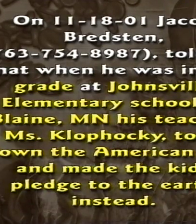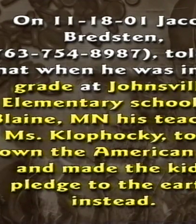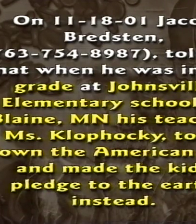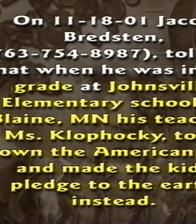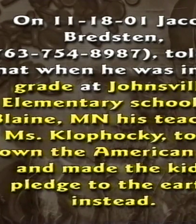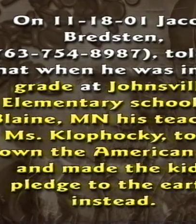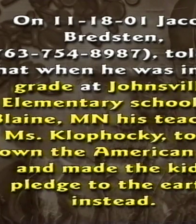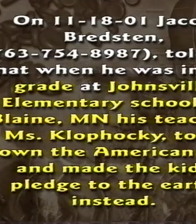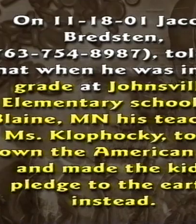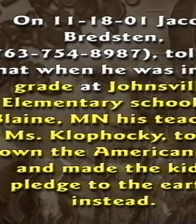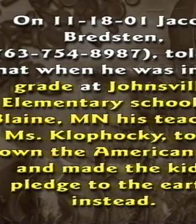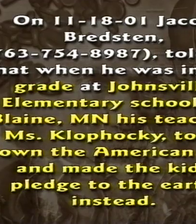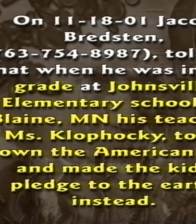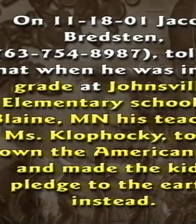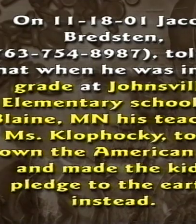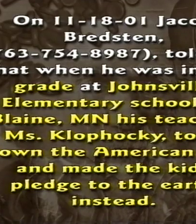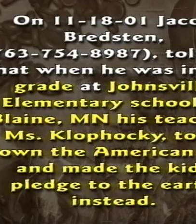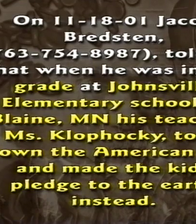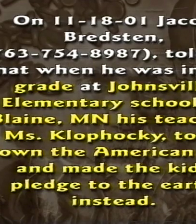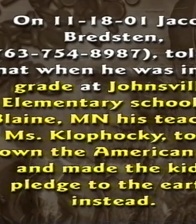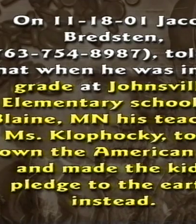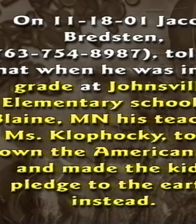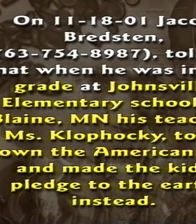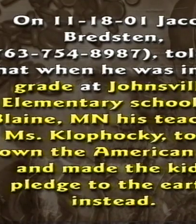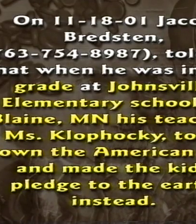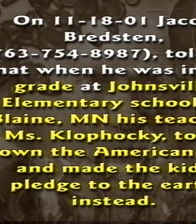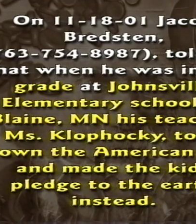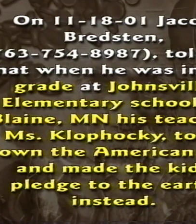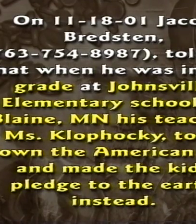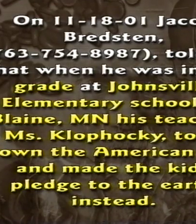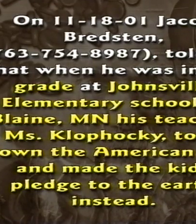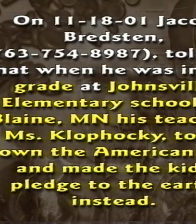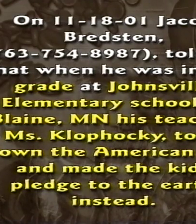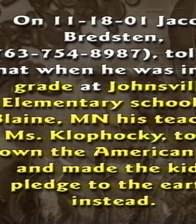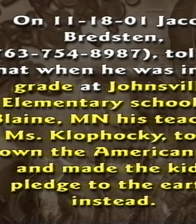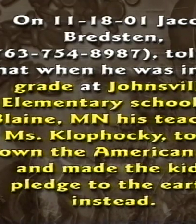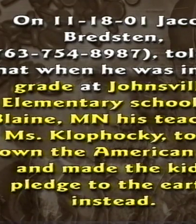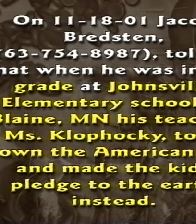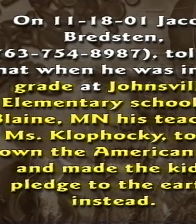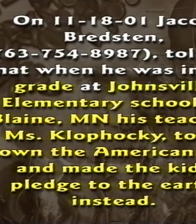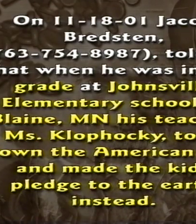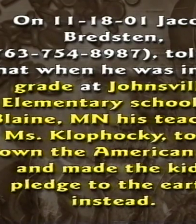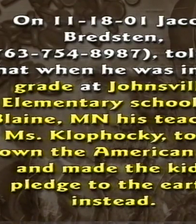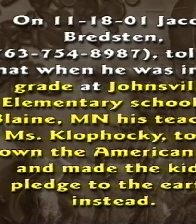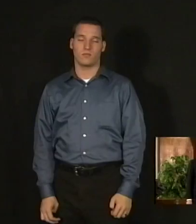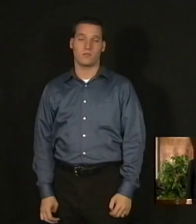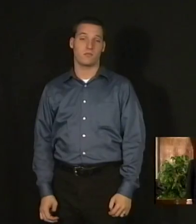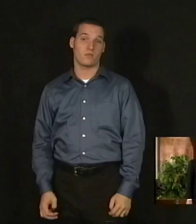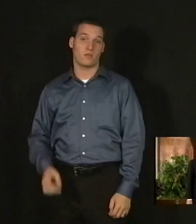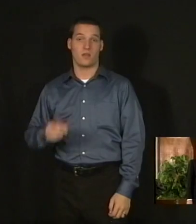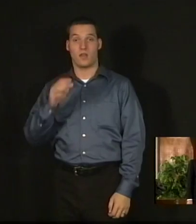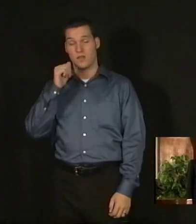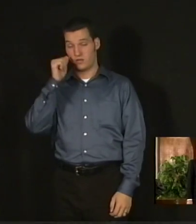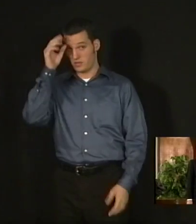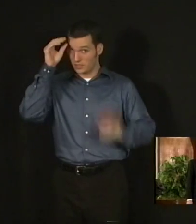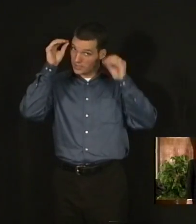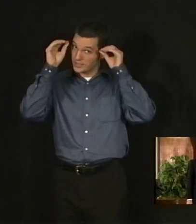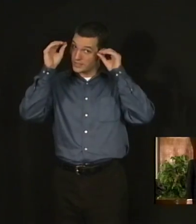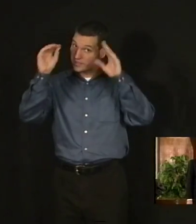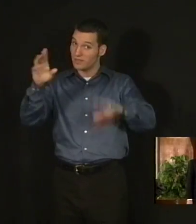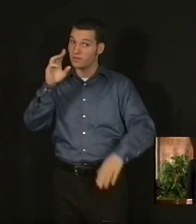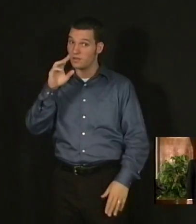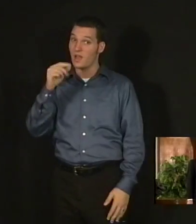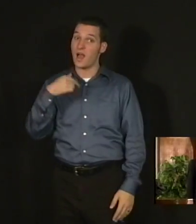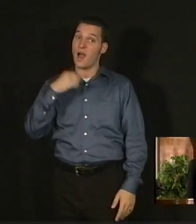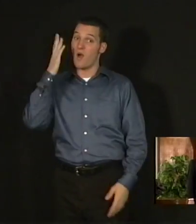teacher, Ms. Klobhockey, took down the American flag and made the kids pledge to the earth instead. Well, Ms.